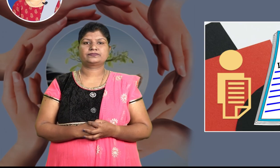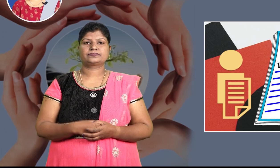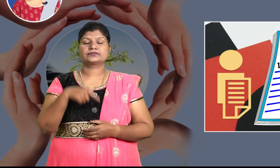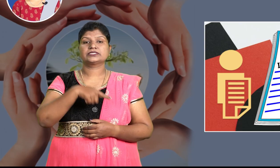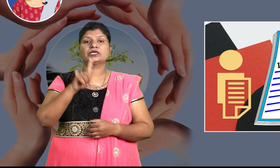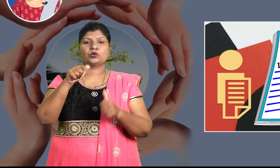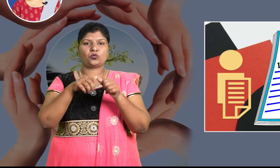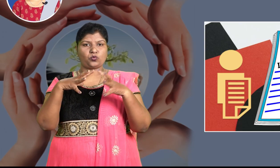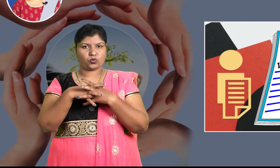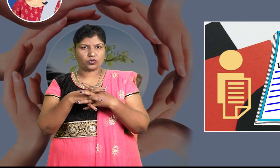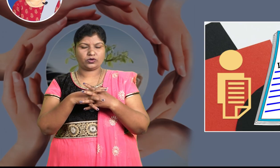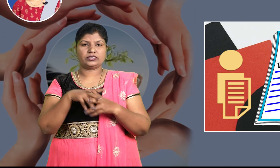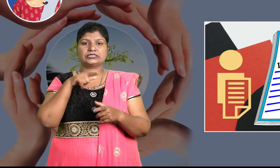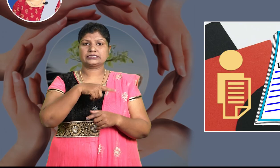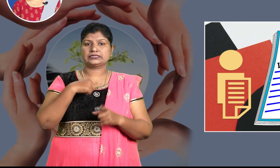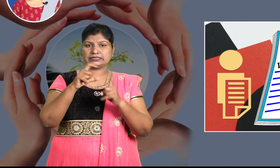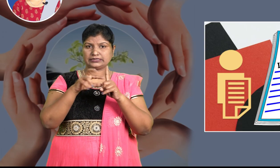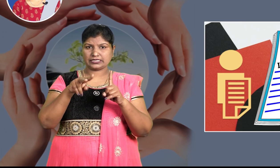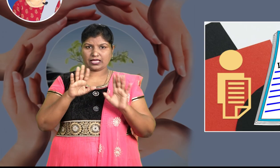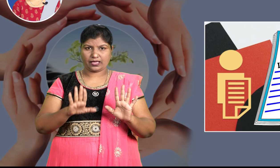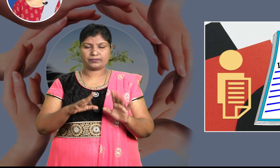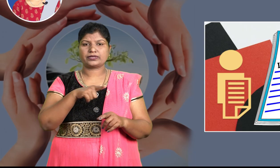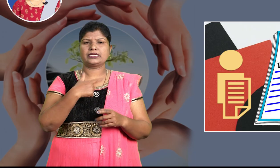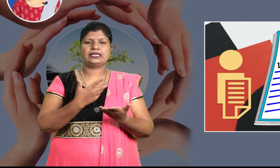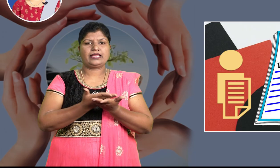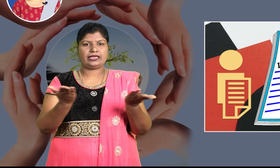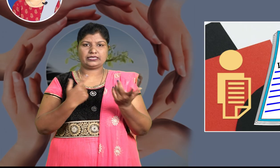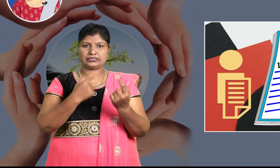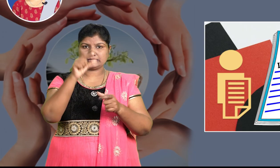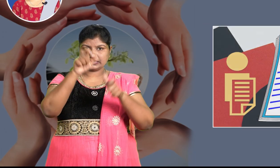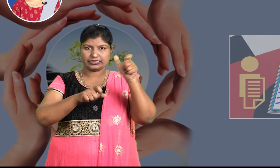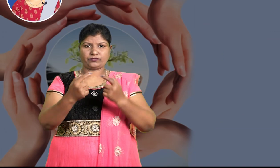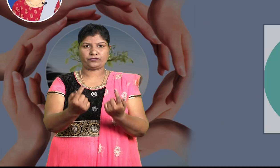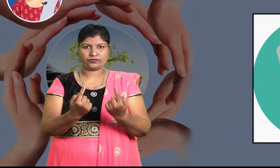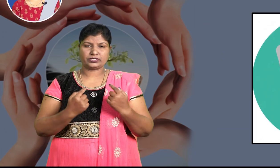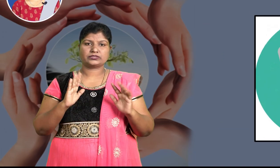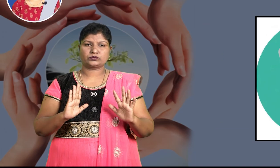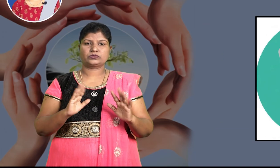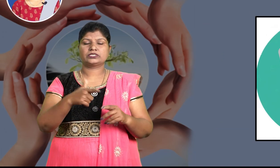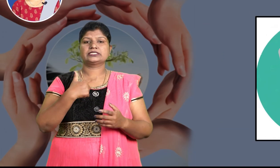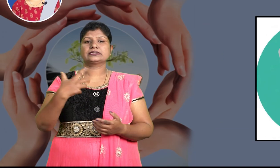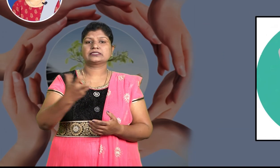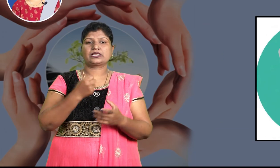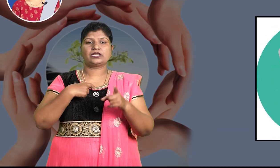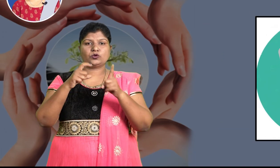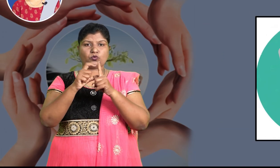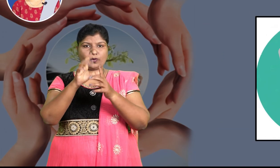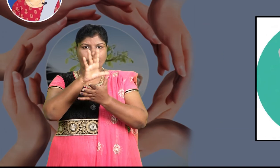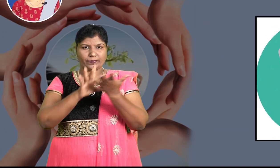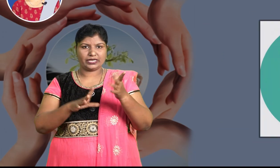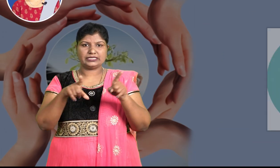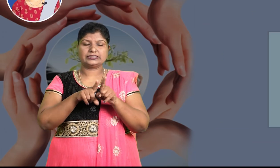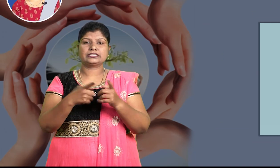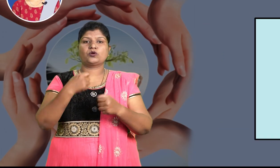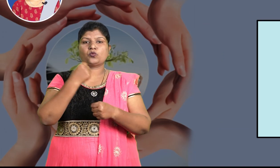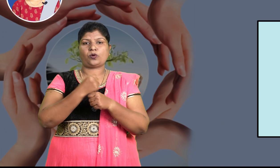Law prescribes that any individual can get documents like government orders,